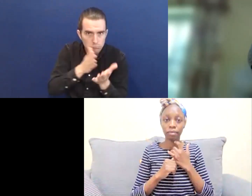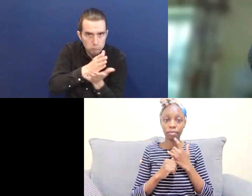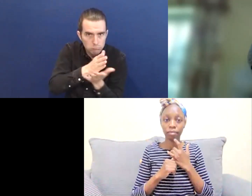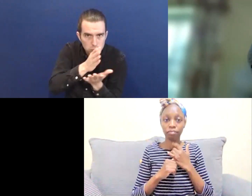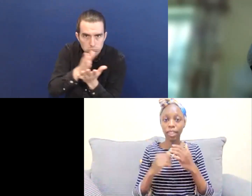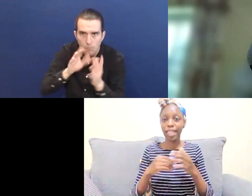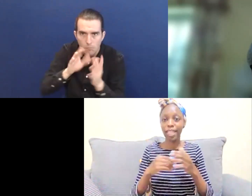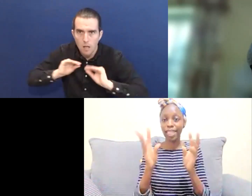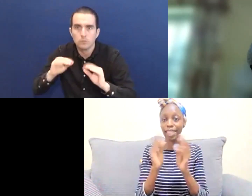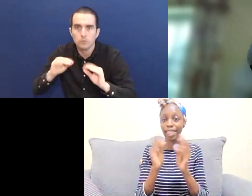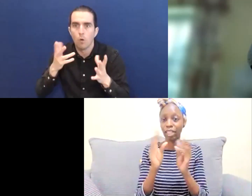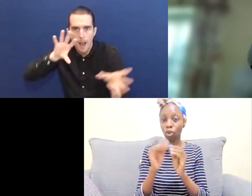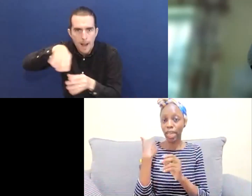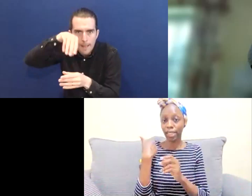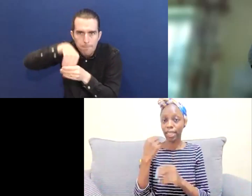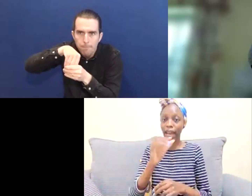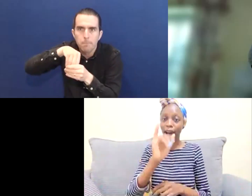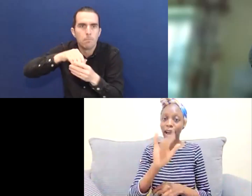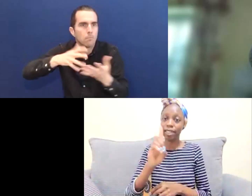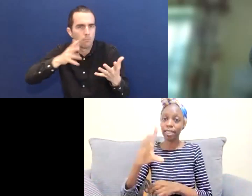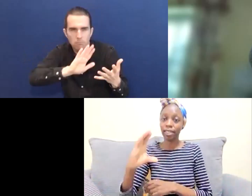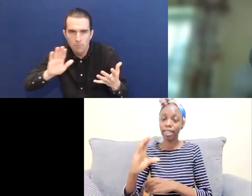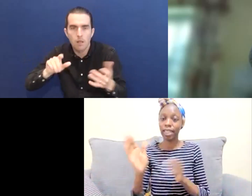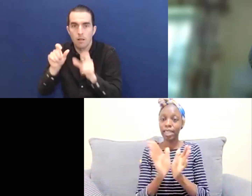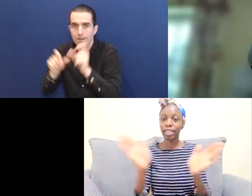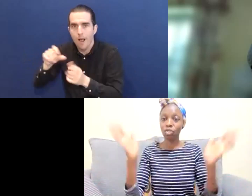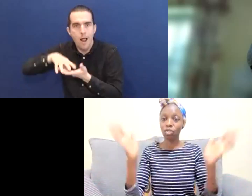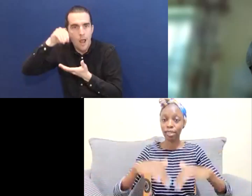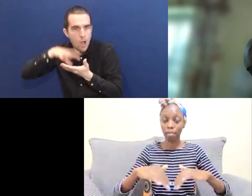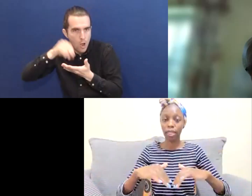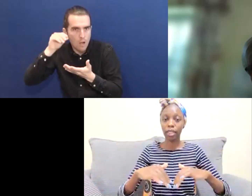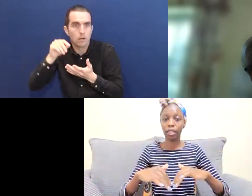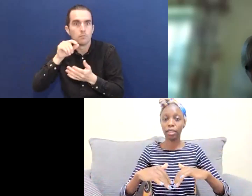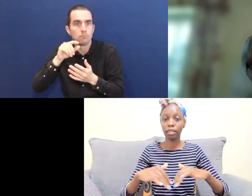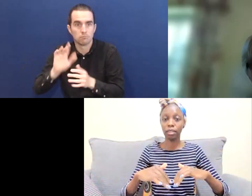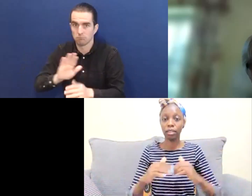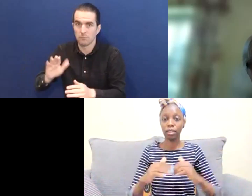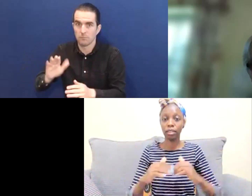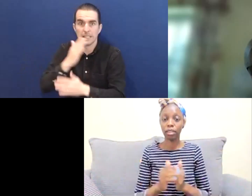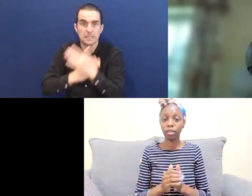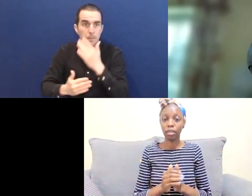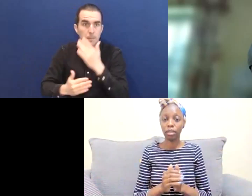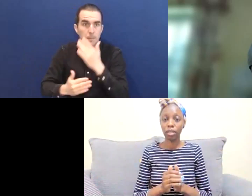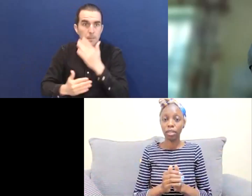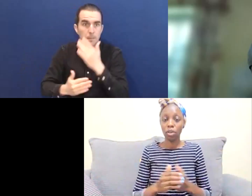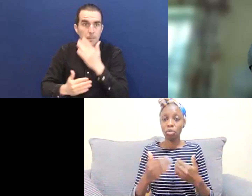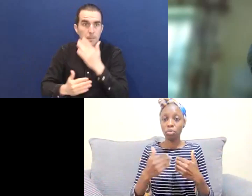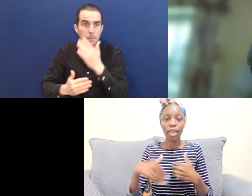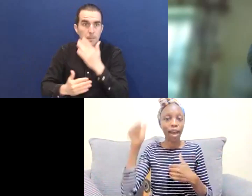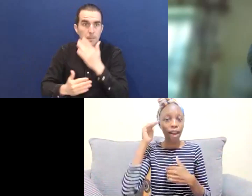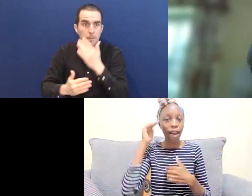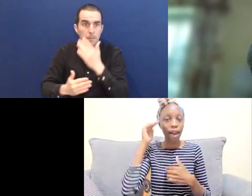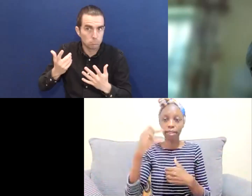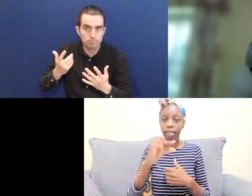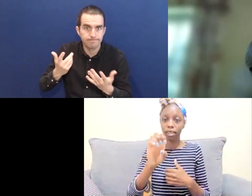session yesterday of the IDDC General Assembly heard Gerard Quinn speaking, and he said